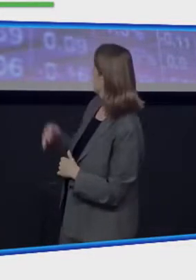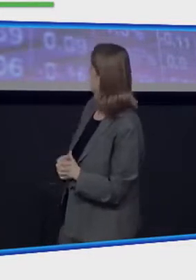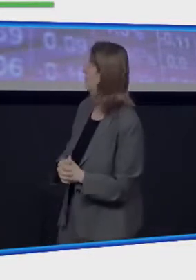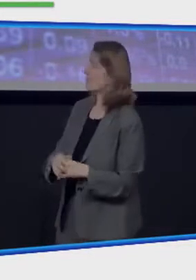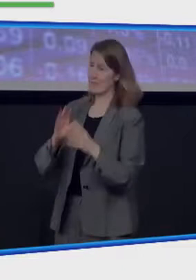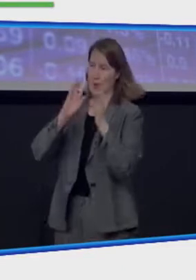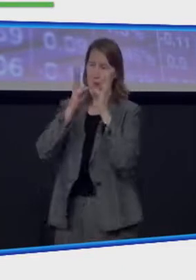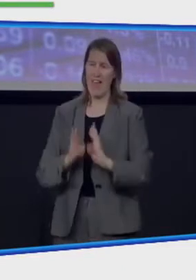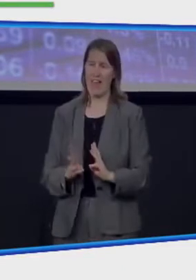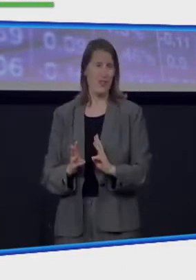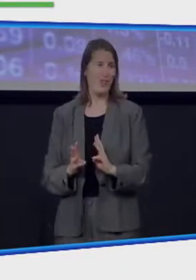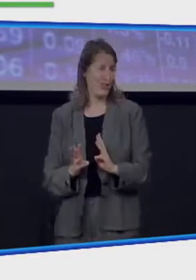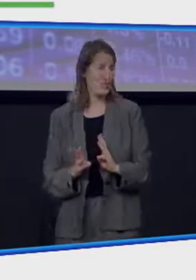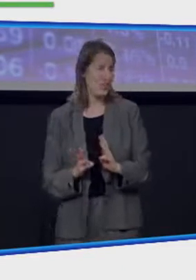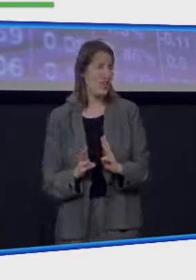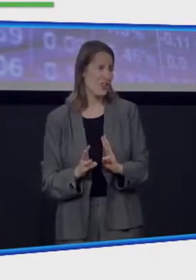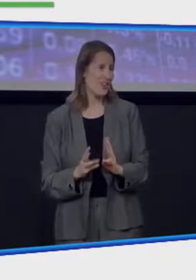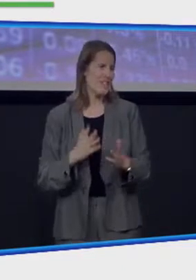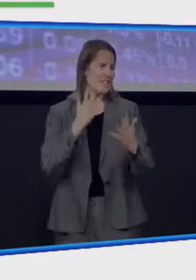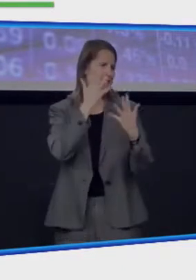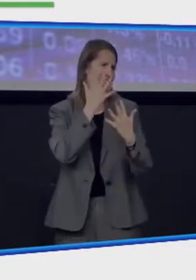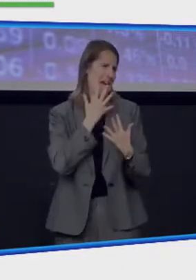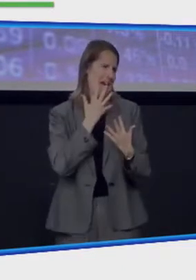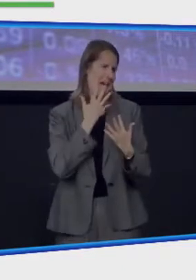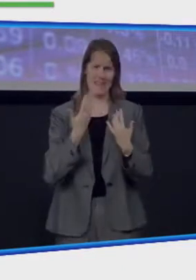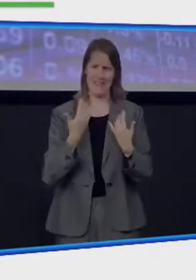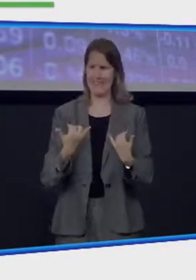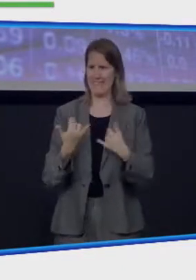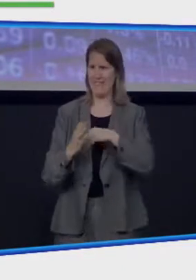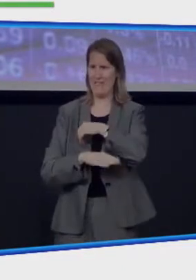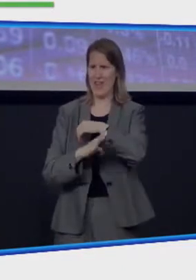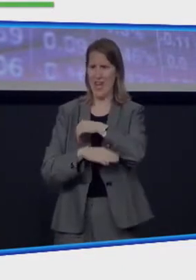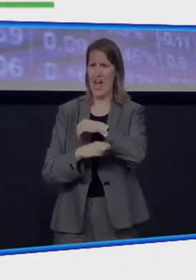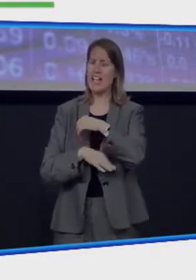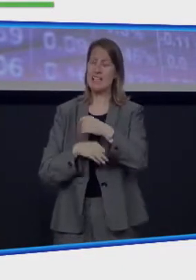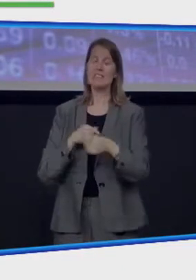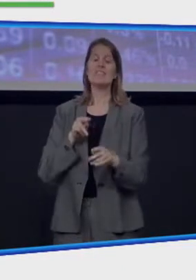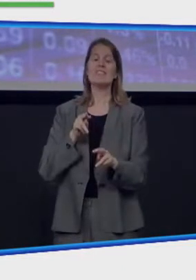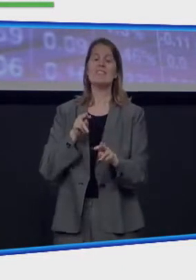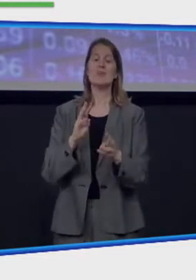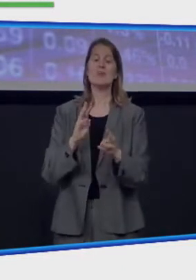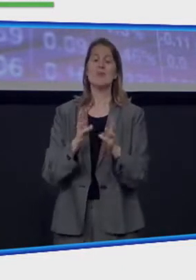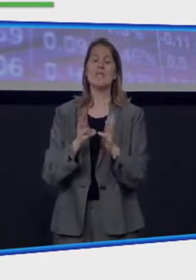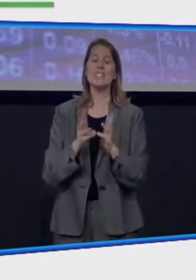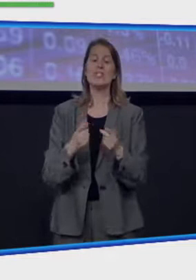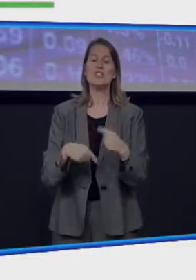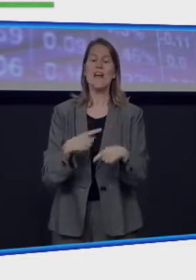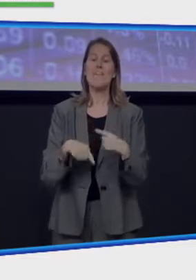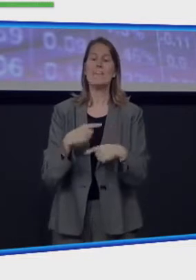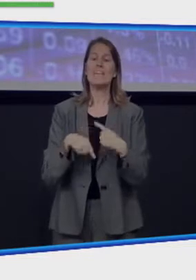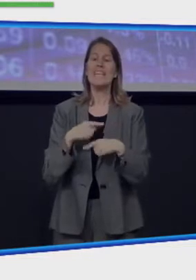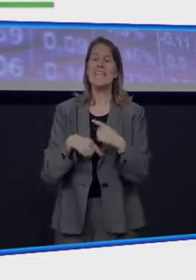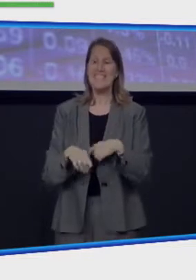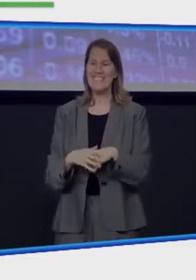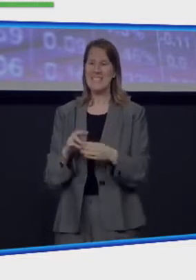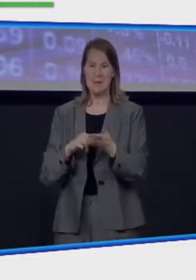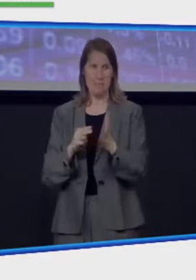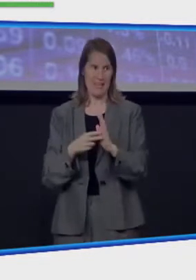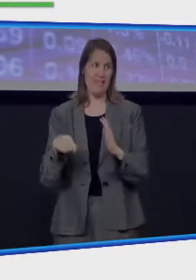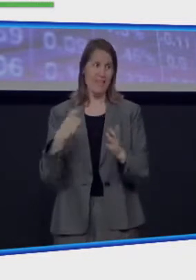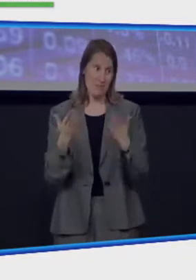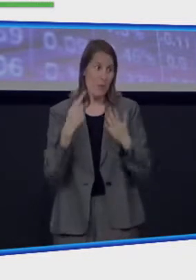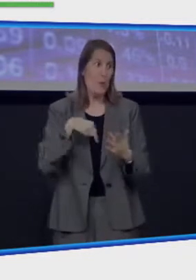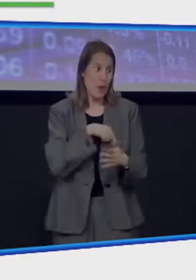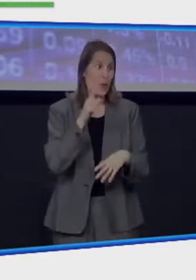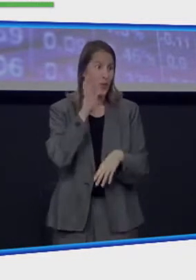the time. Sadly, at this time of year, we're on the slippery slope towards winter, so our attention will probably be increasingly